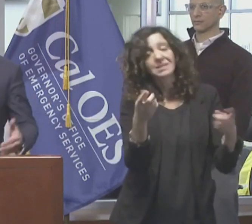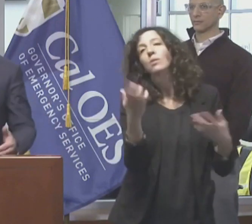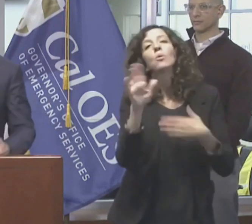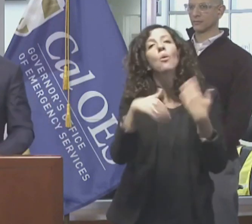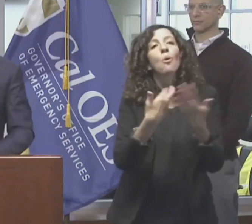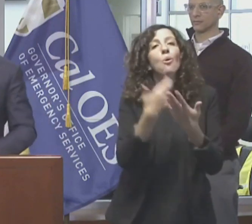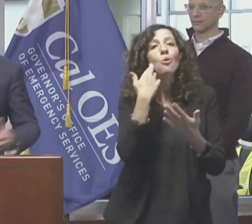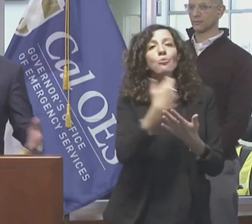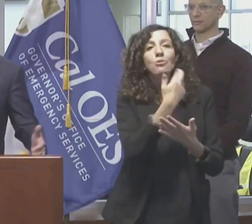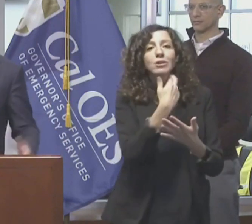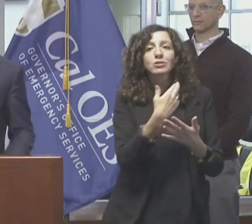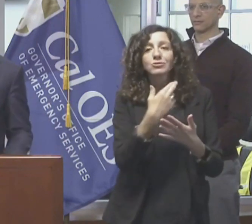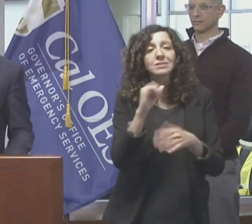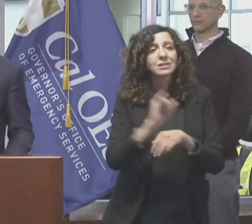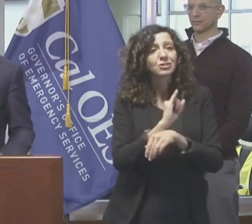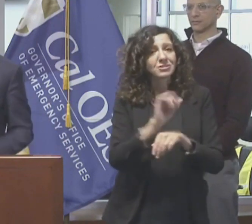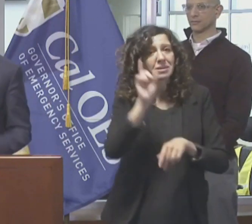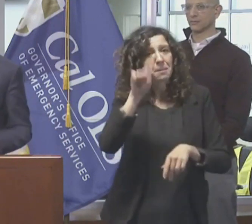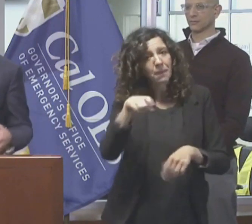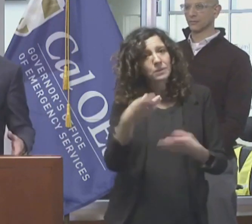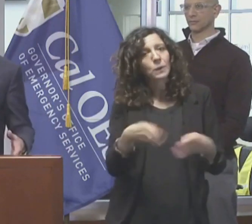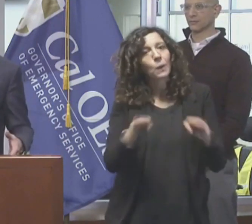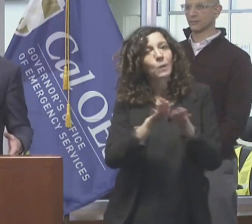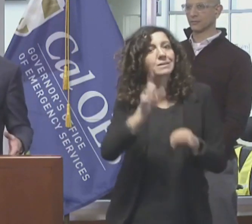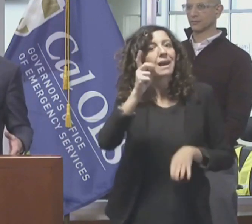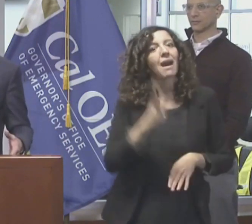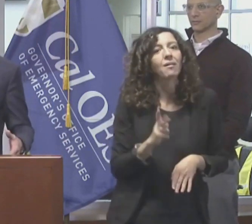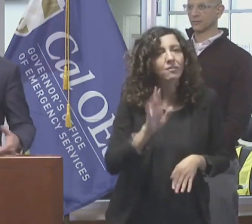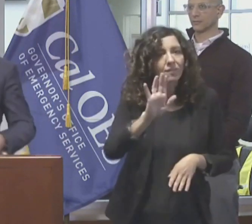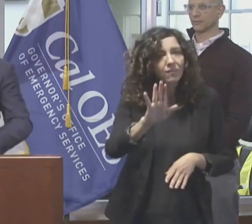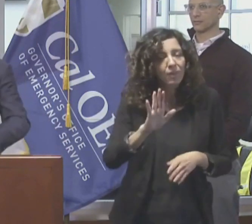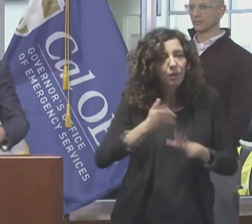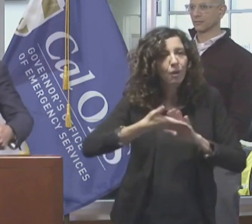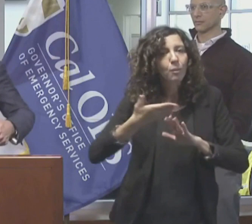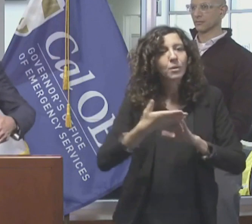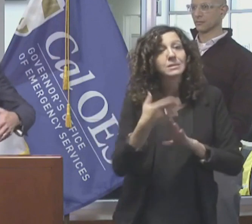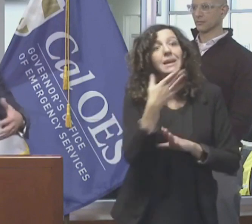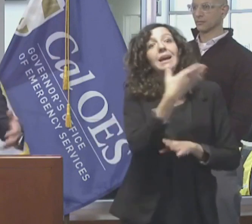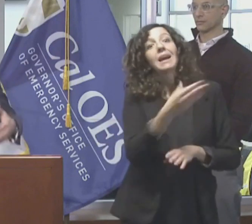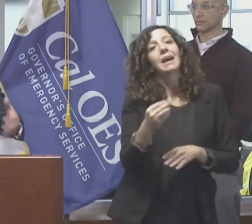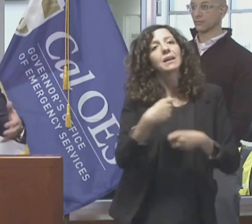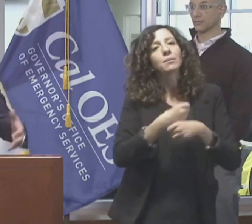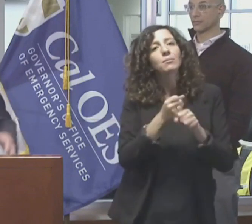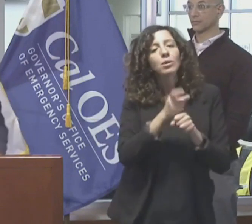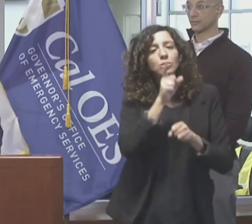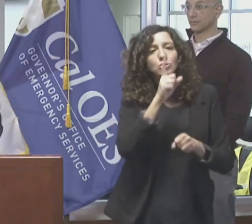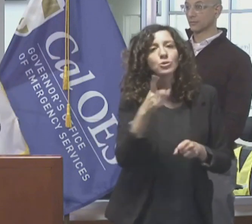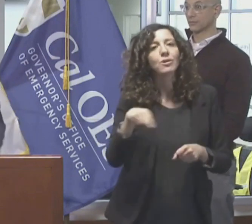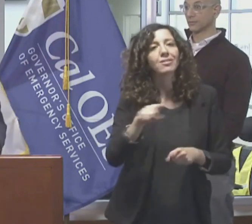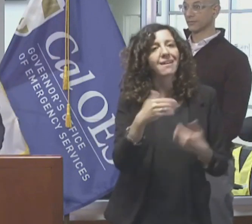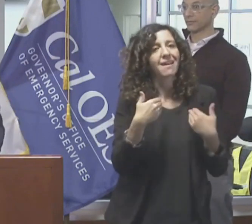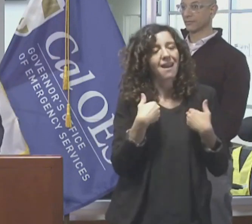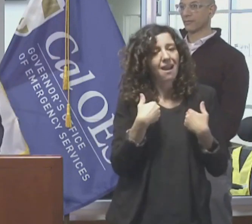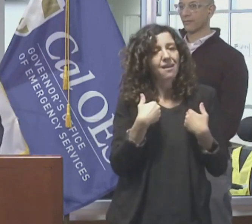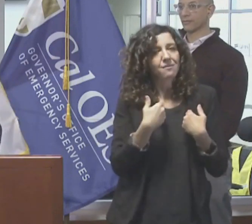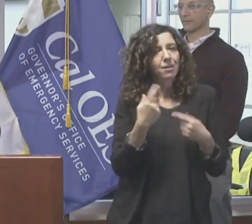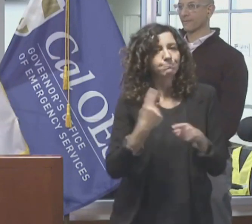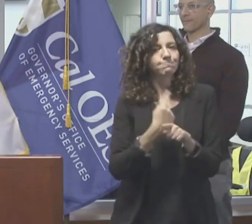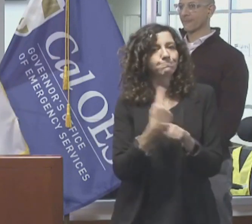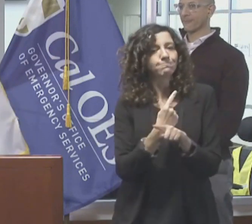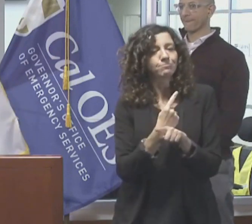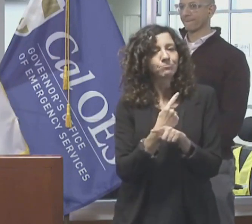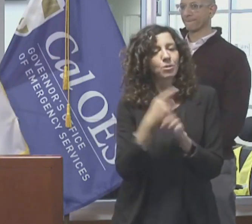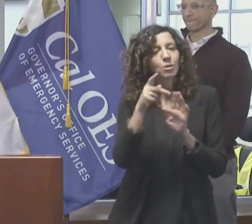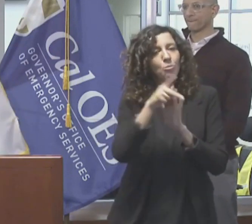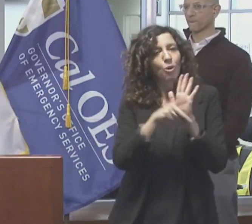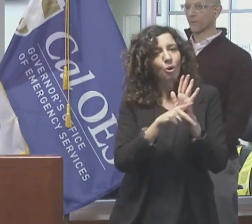to shut down at least half its operations, and beyond that, make sure they're even adopting social isolation protocols that are